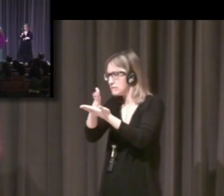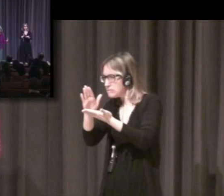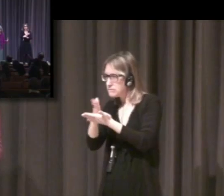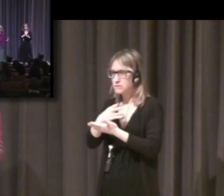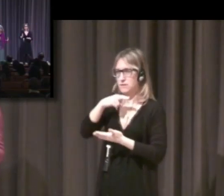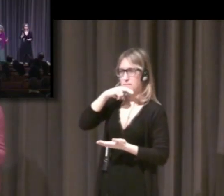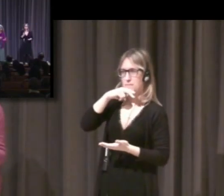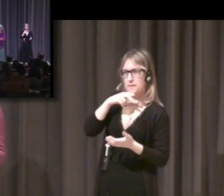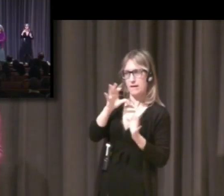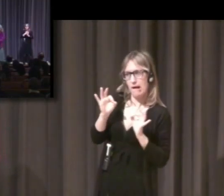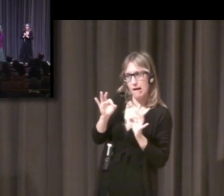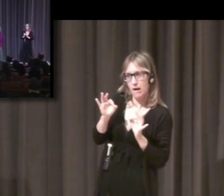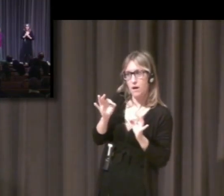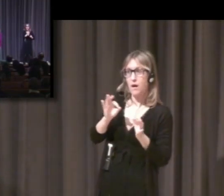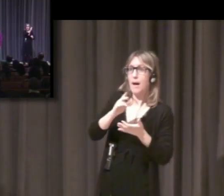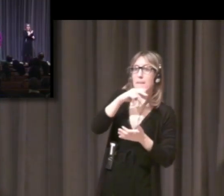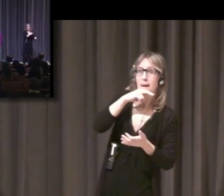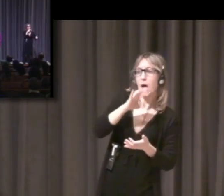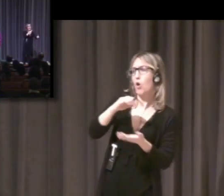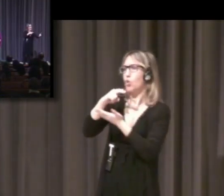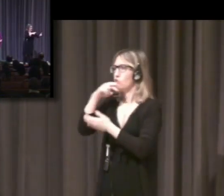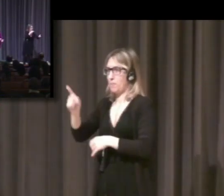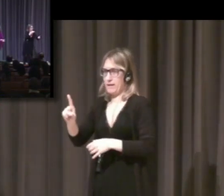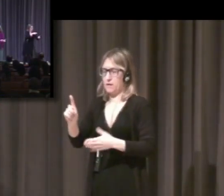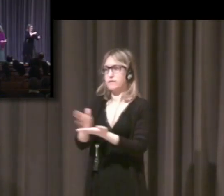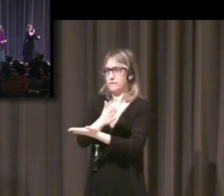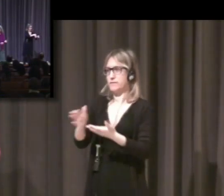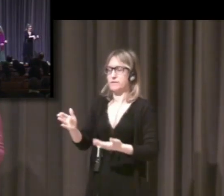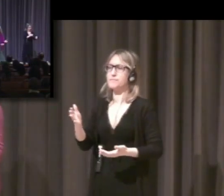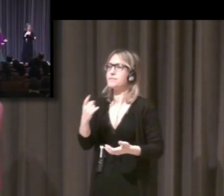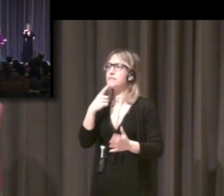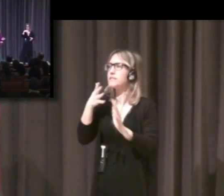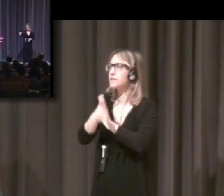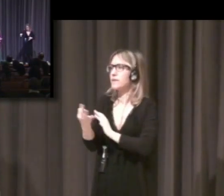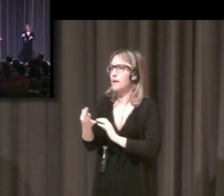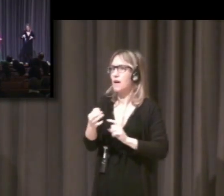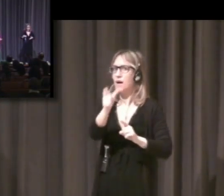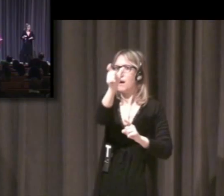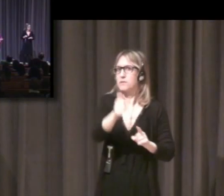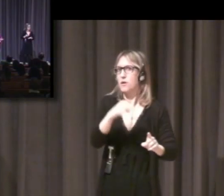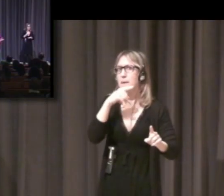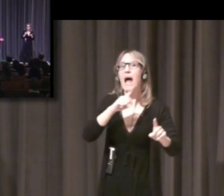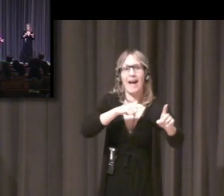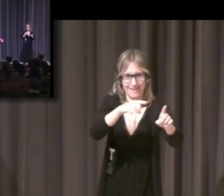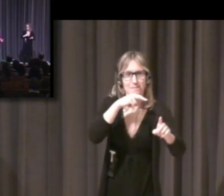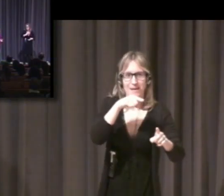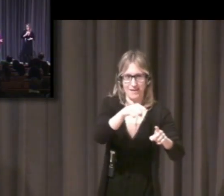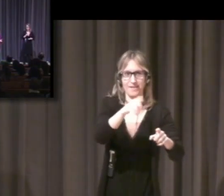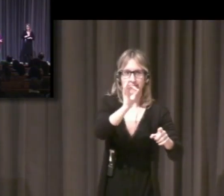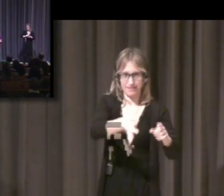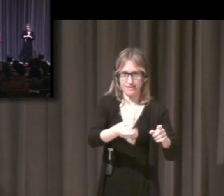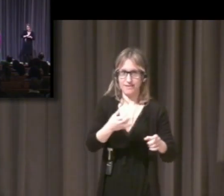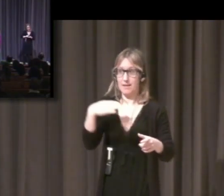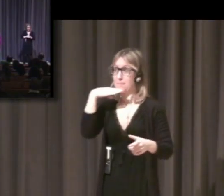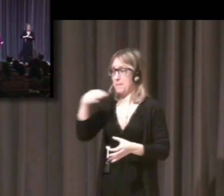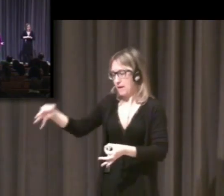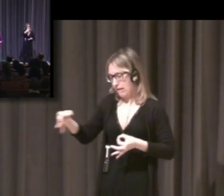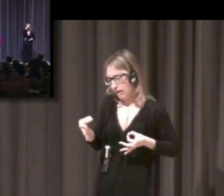talking to them, and they can grab a piece of paper and write, you know, I'm deaf, please